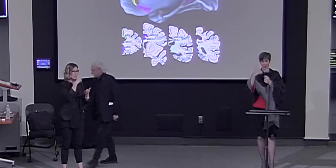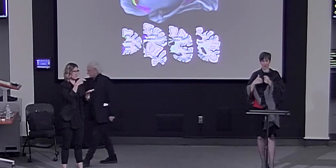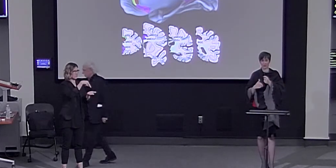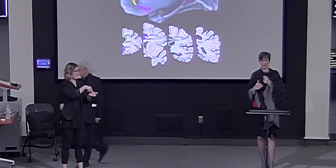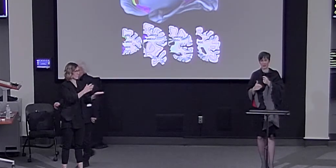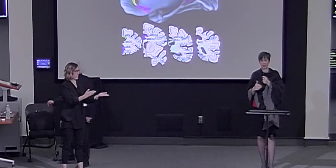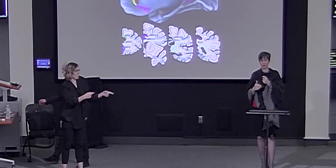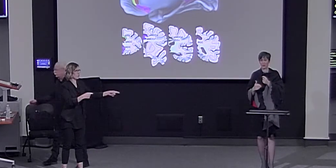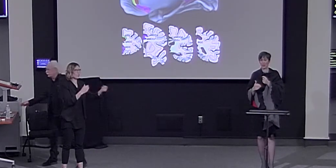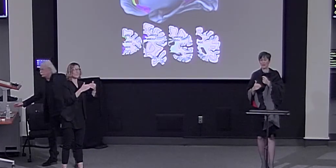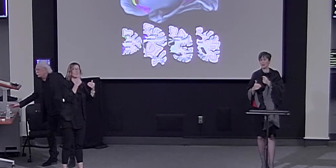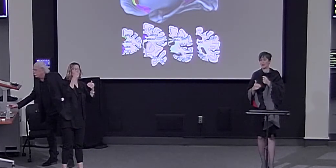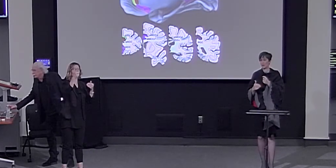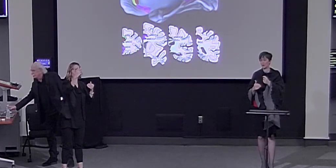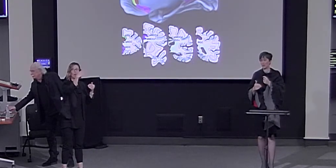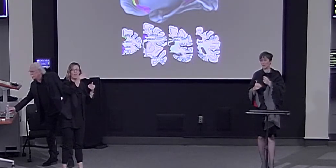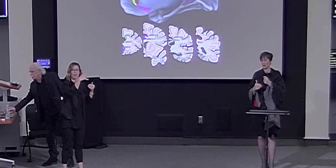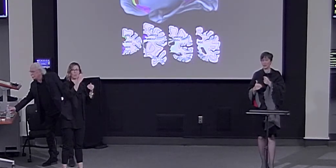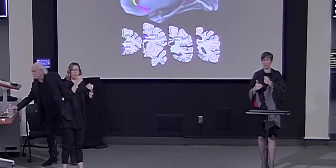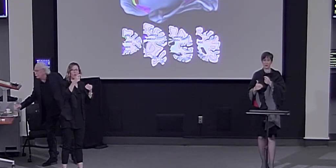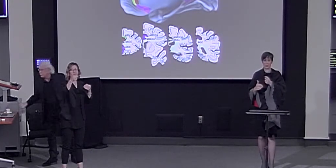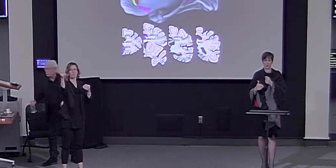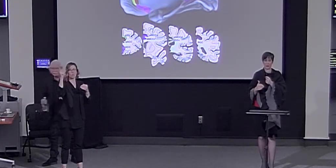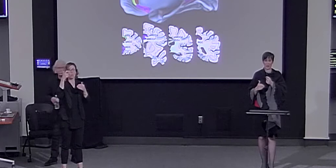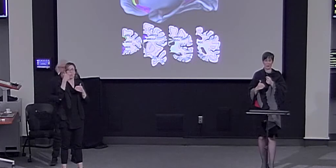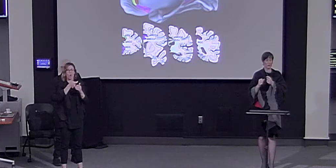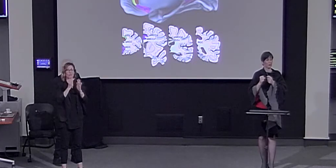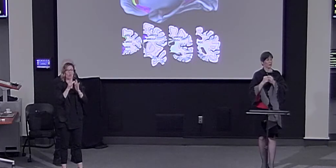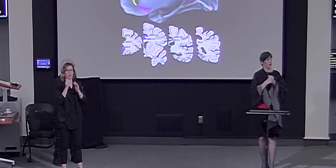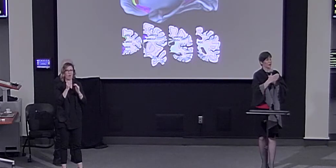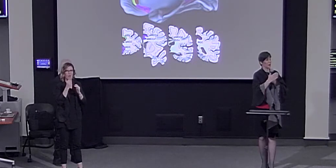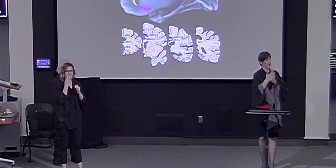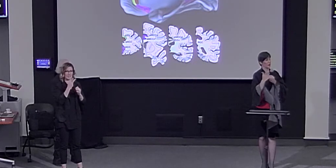that it can be live streamed and everybody can participate.